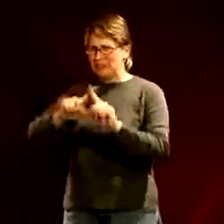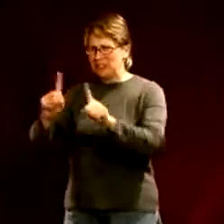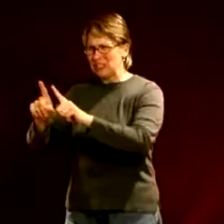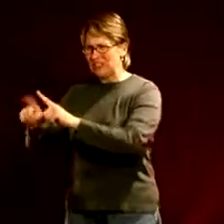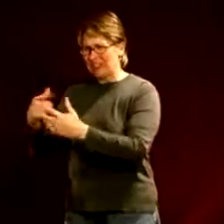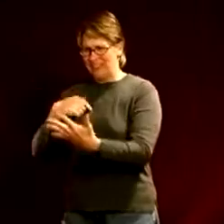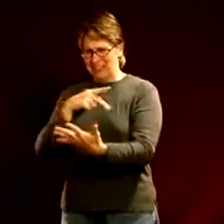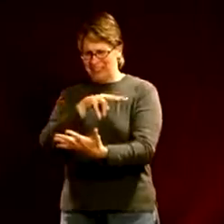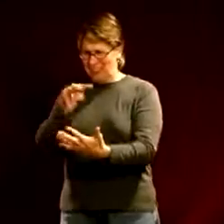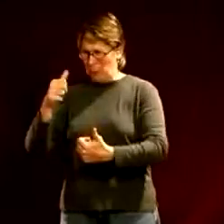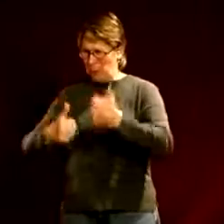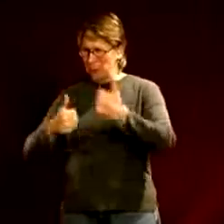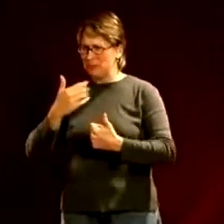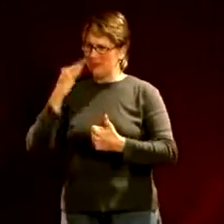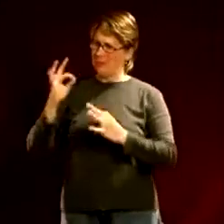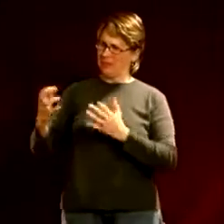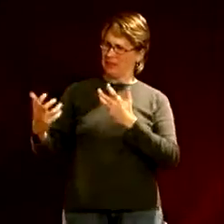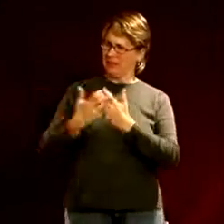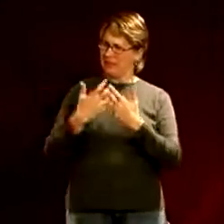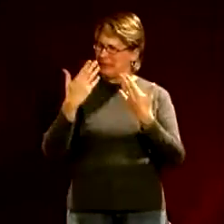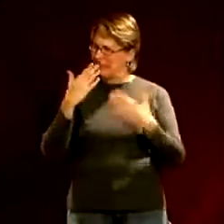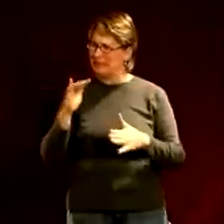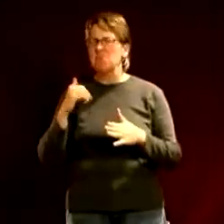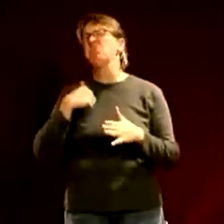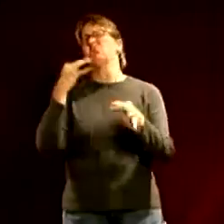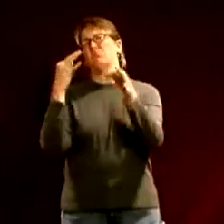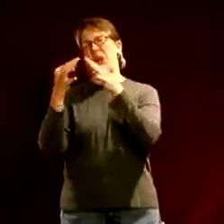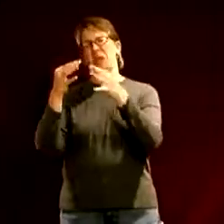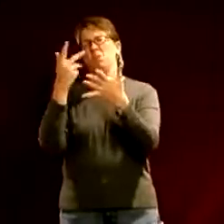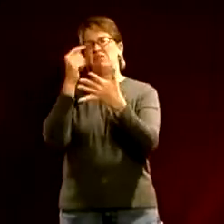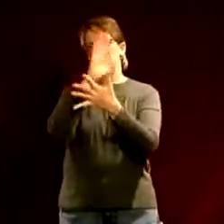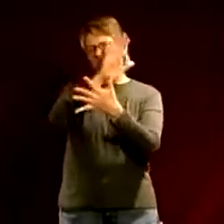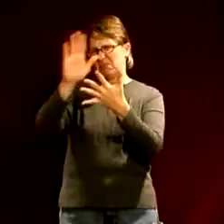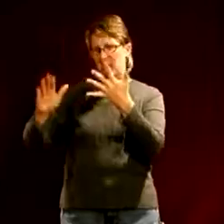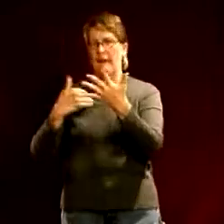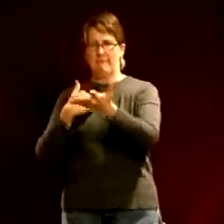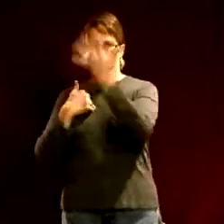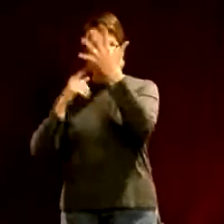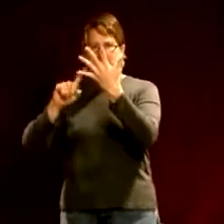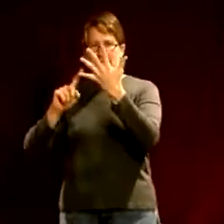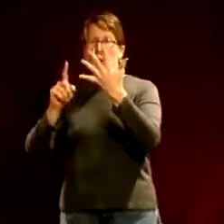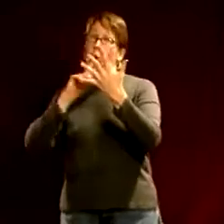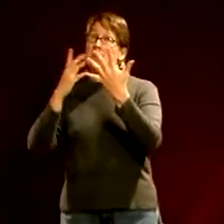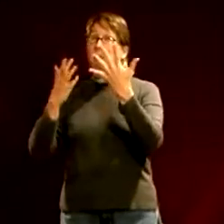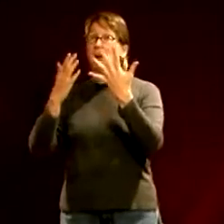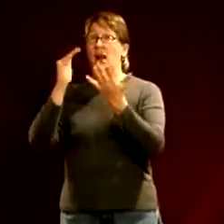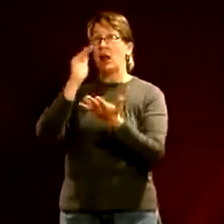outfitters, and once you got there you realized, oh my word, there are actually 5 different kinds of canoes. So which one do I know is the